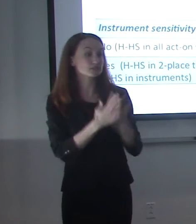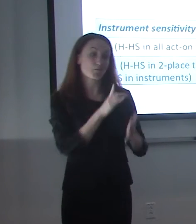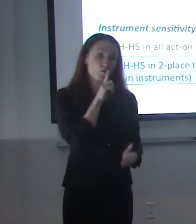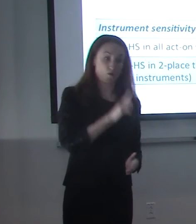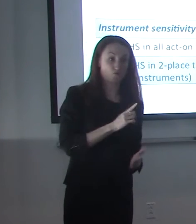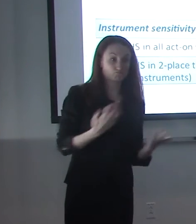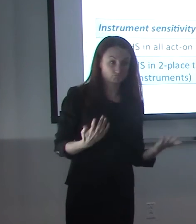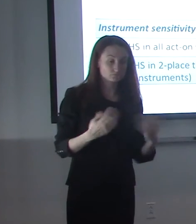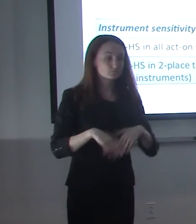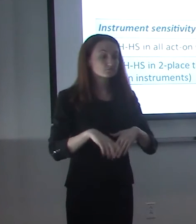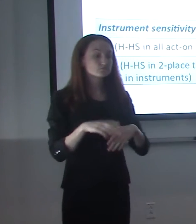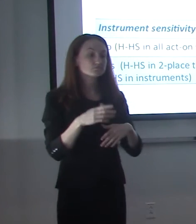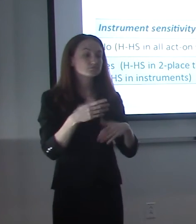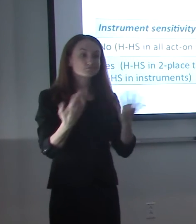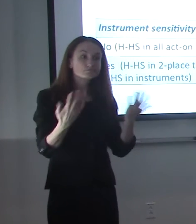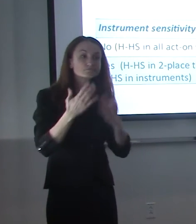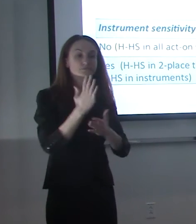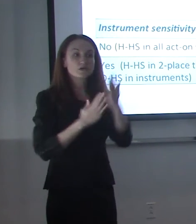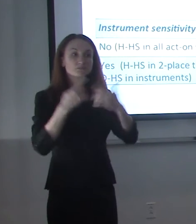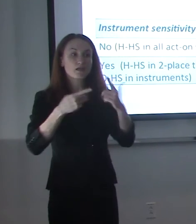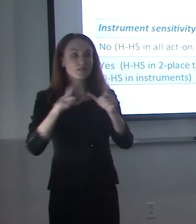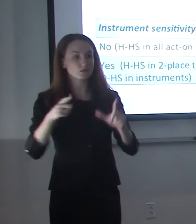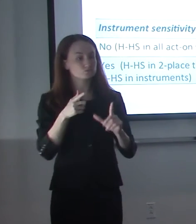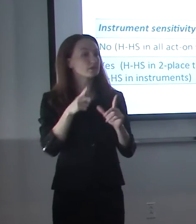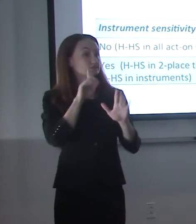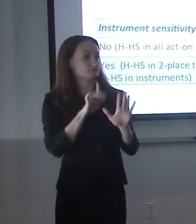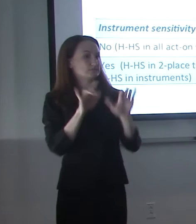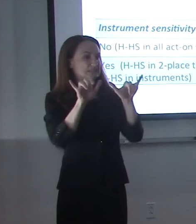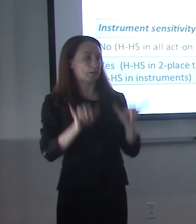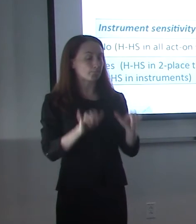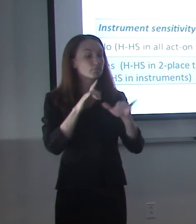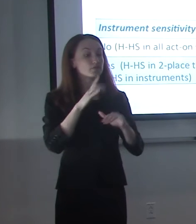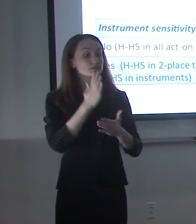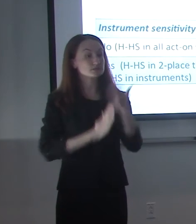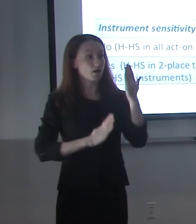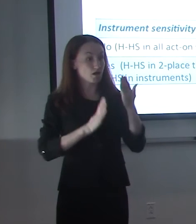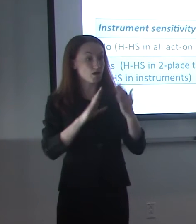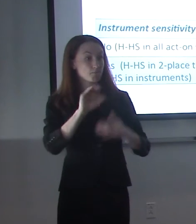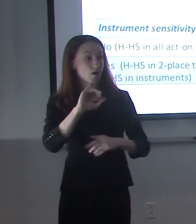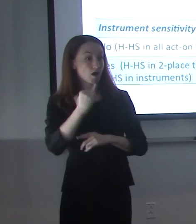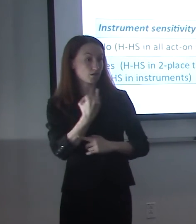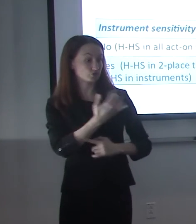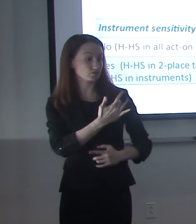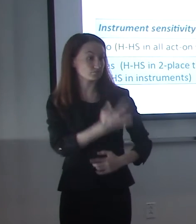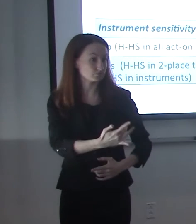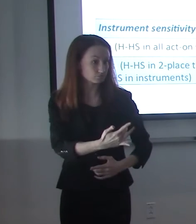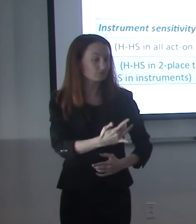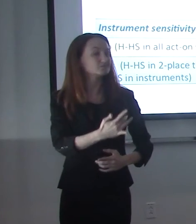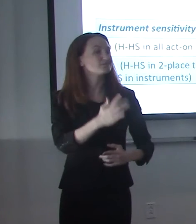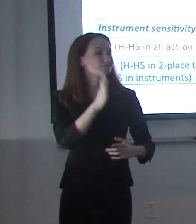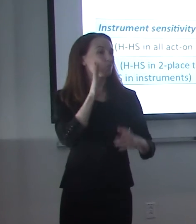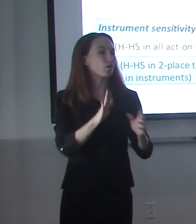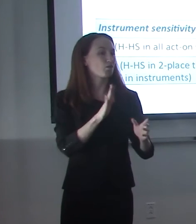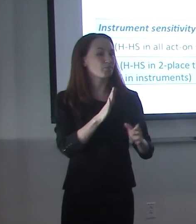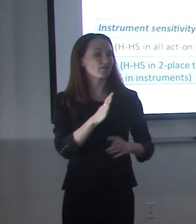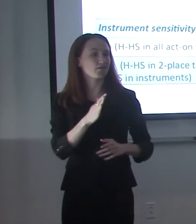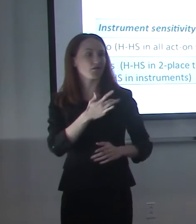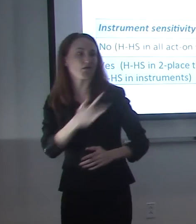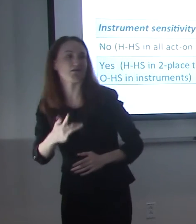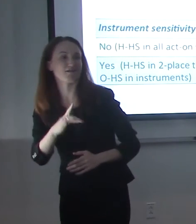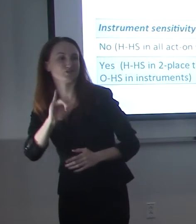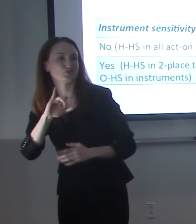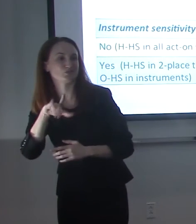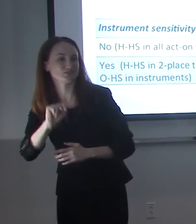Likewise, some sign languages that are object handshake sensitive are going to be sensitive to instruments, and some are